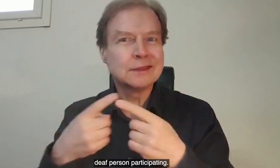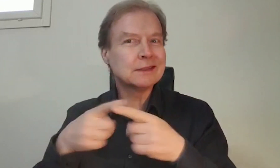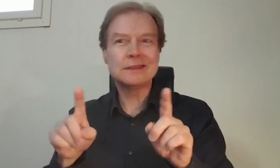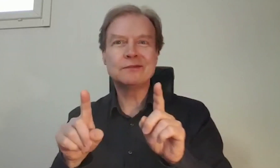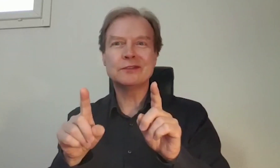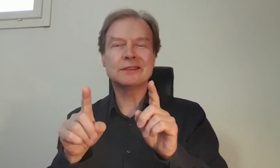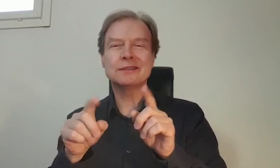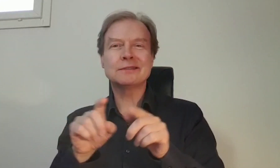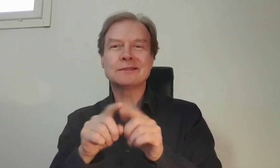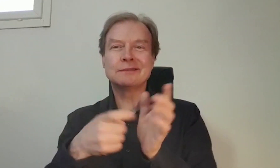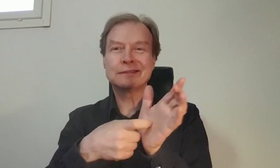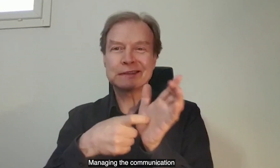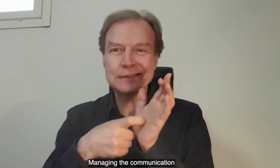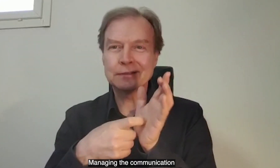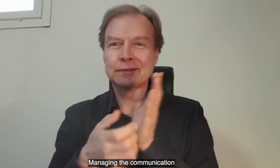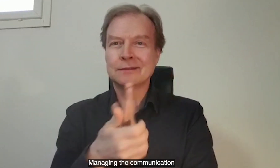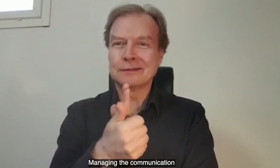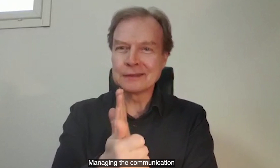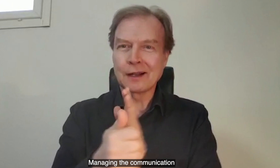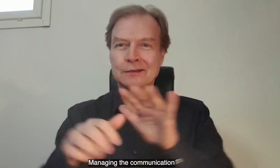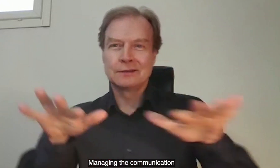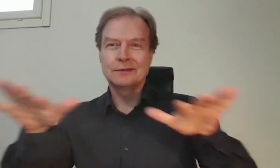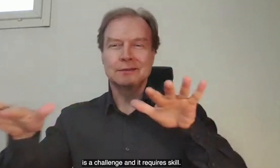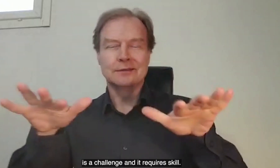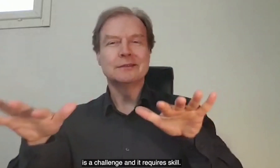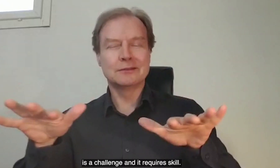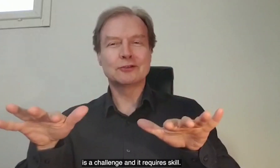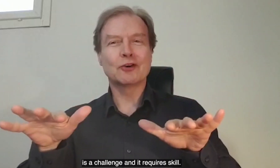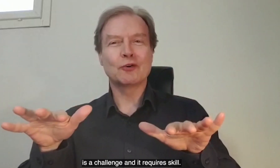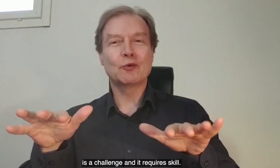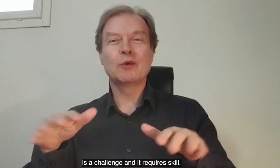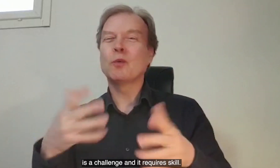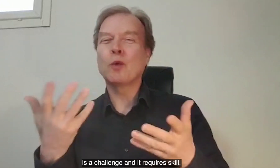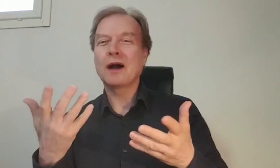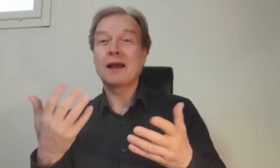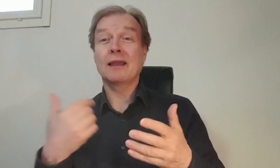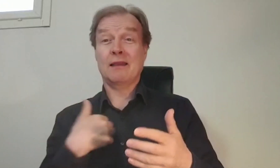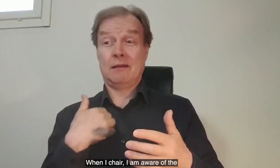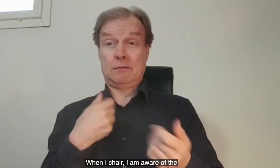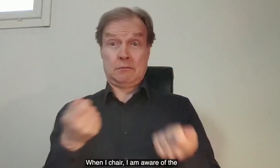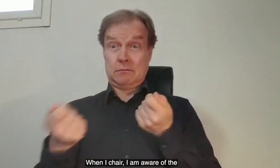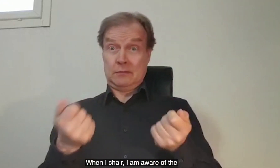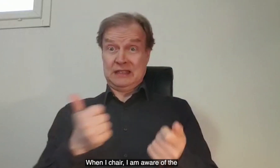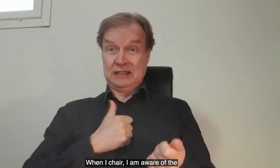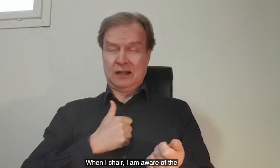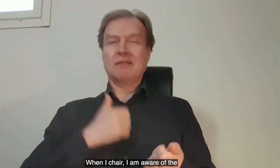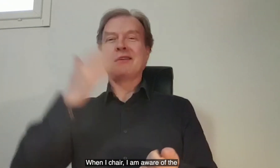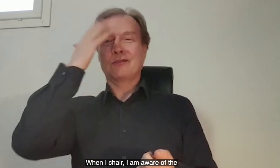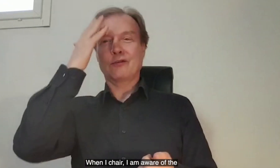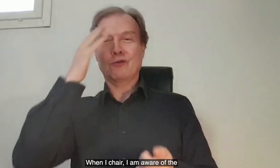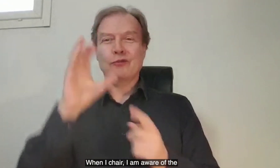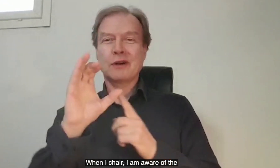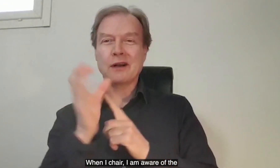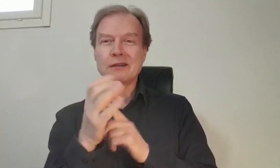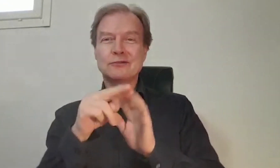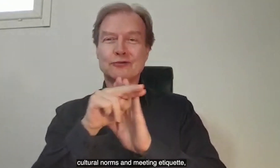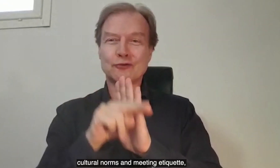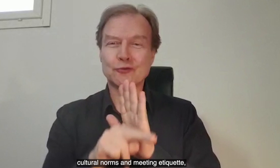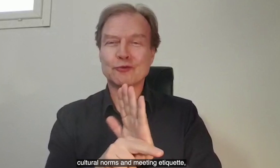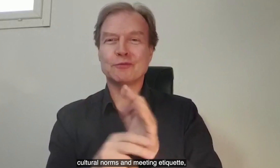Managing the communication is a challenge, and it requires skill. When I chair, I'm aware of the cultural